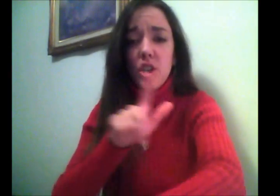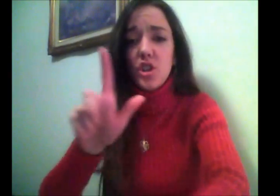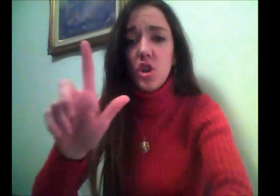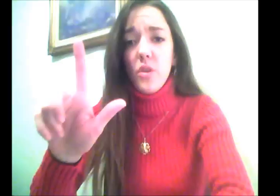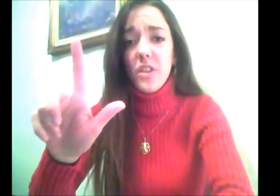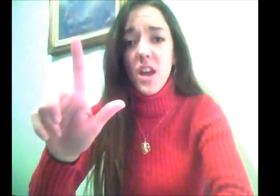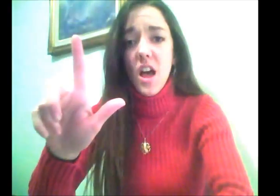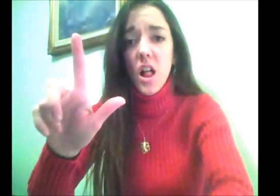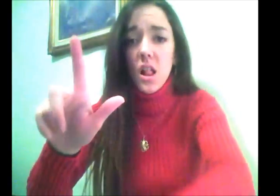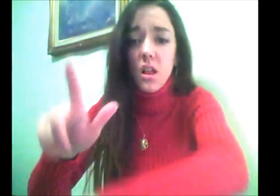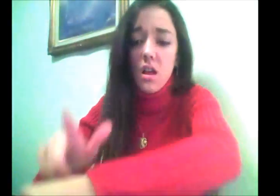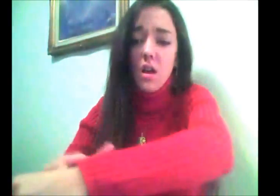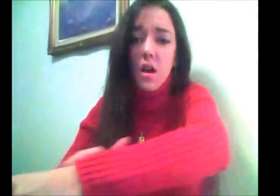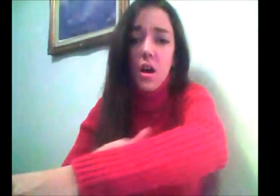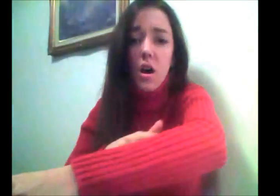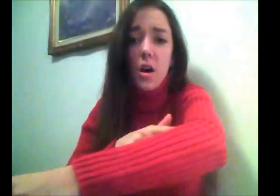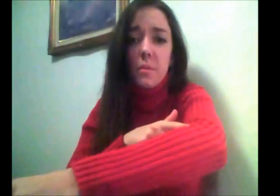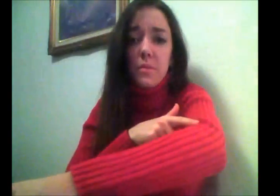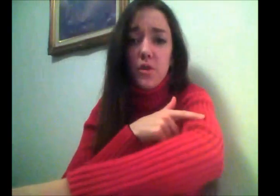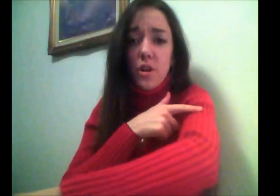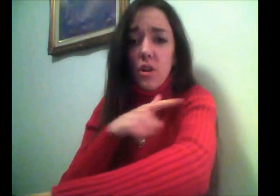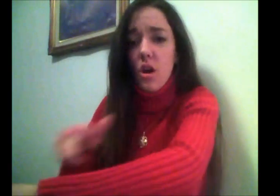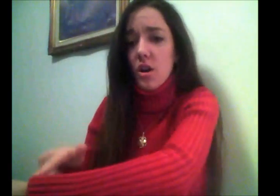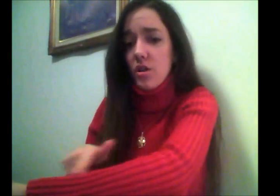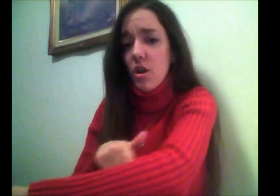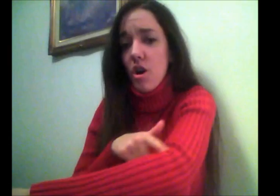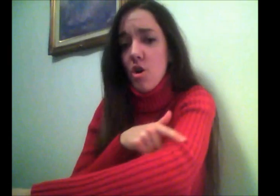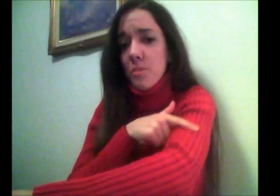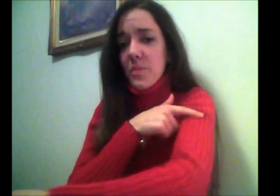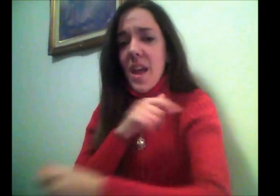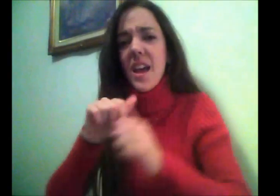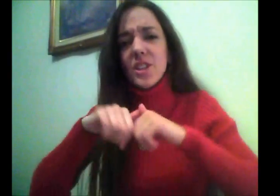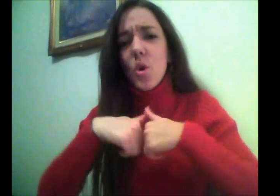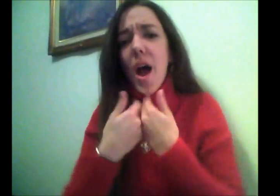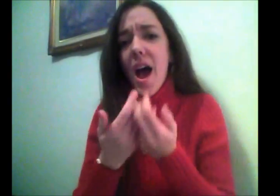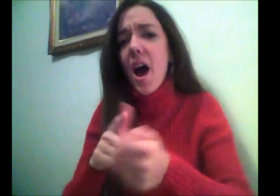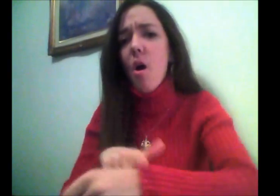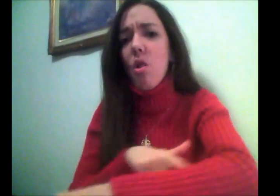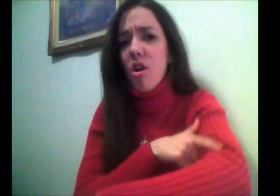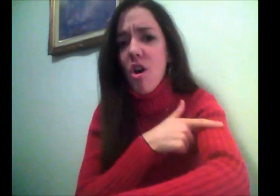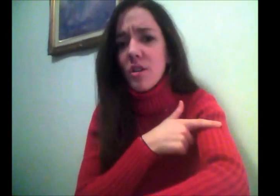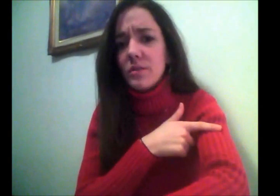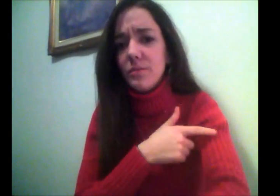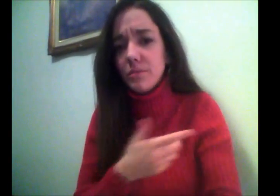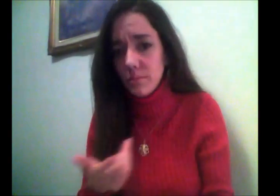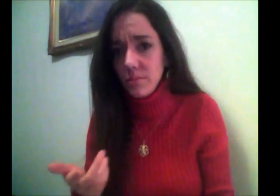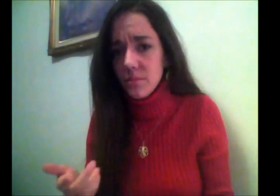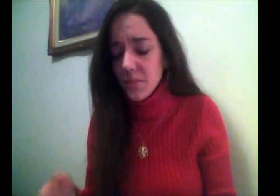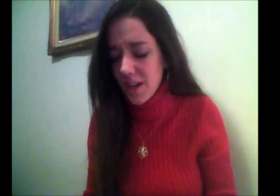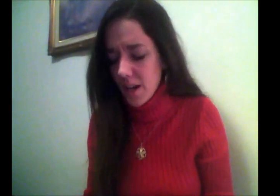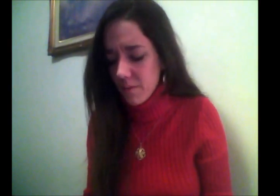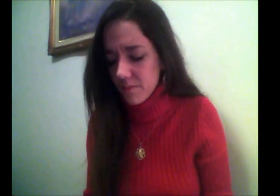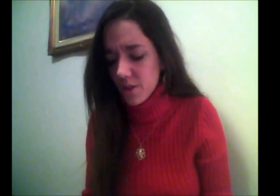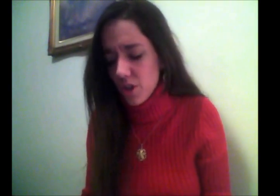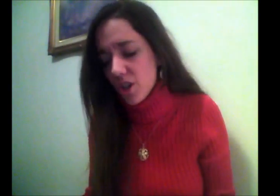do it with an L, up, you run along your arm. So how long? Okay, so you could